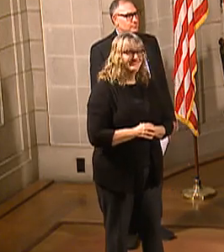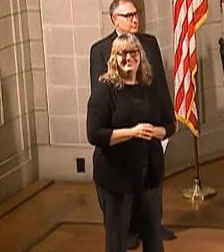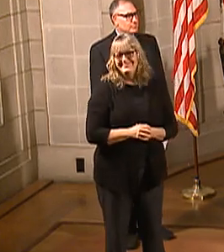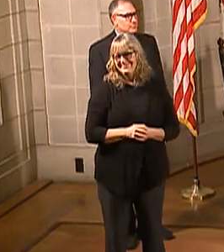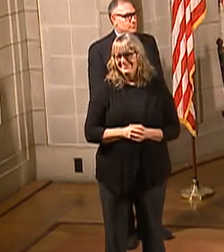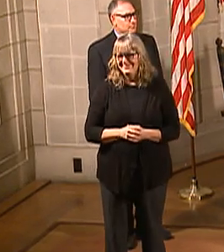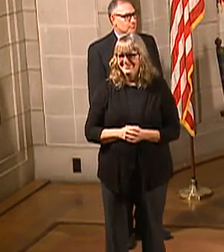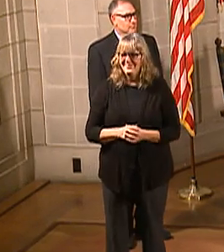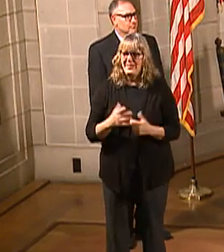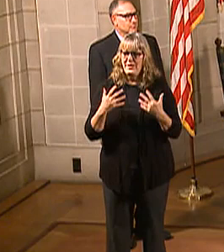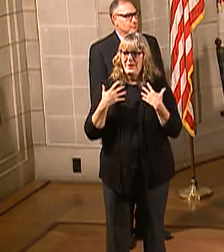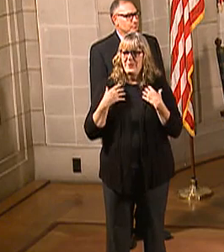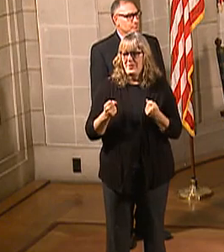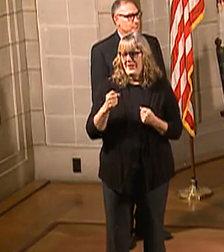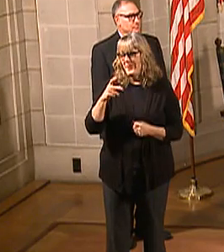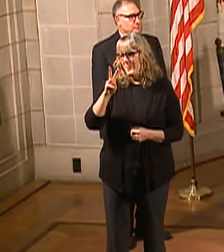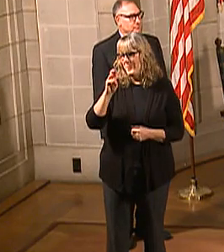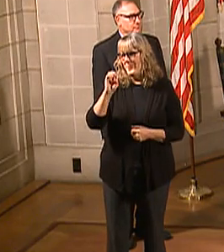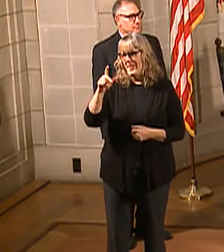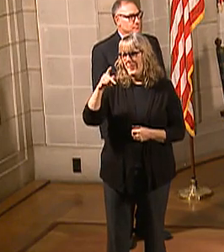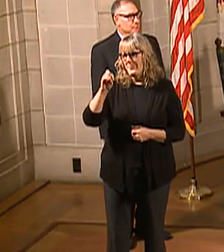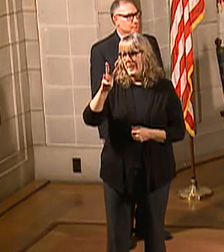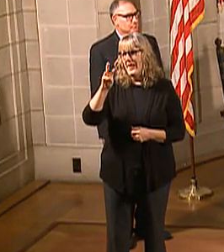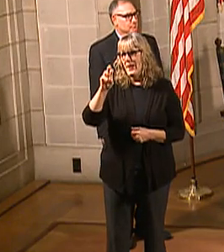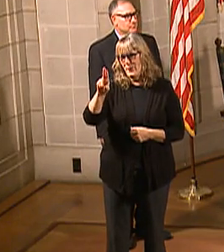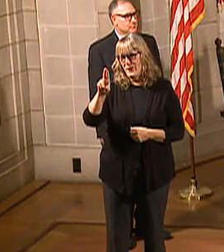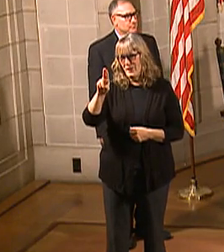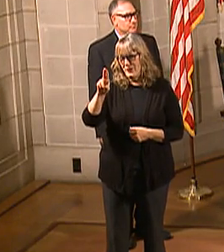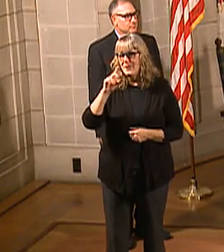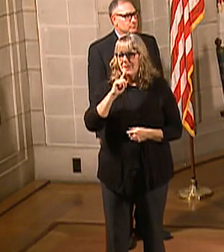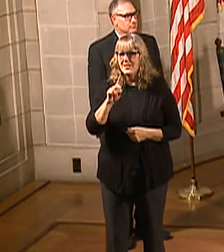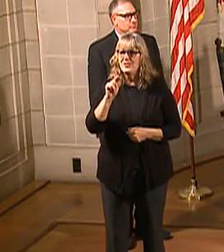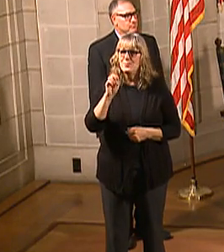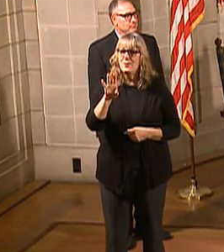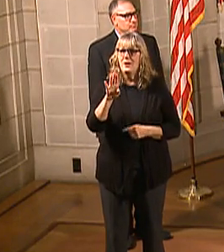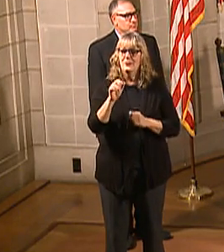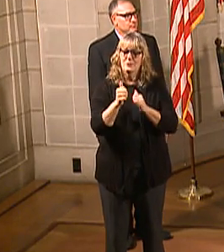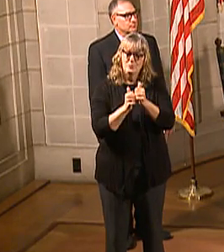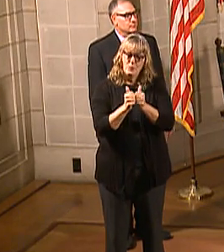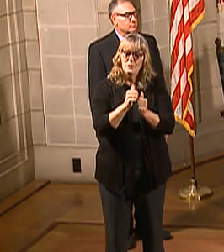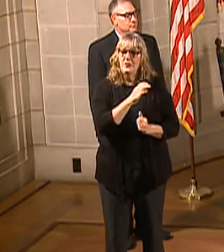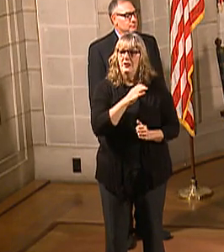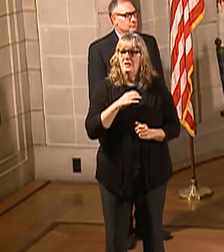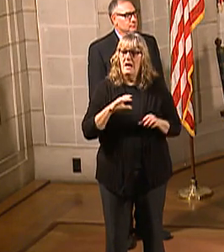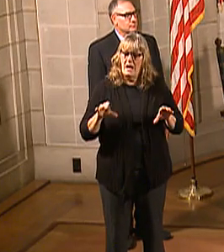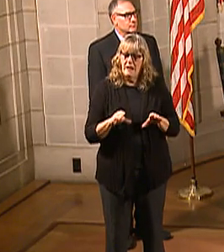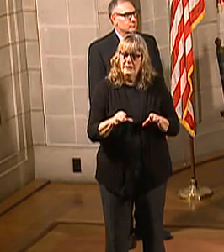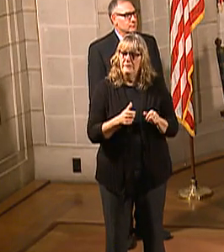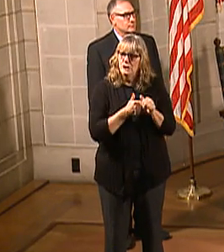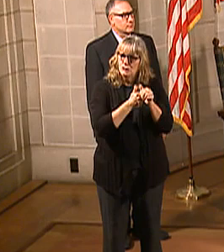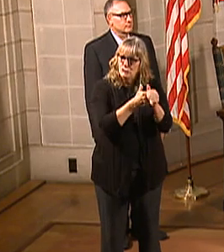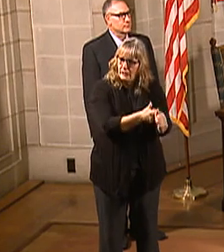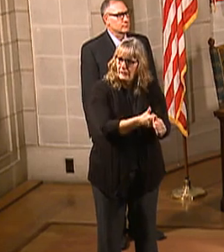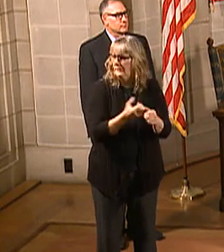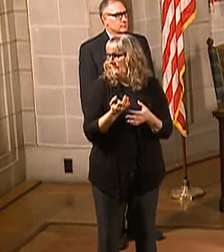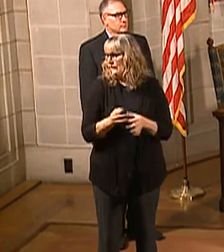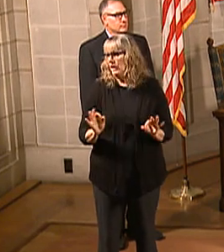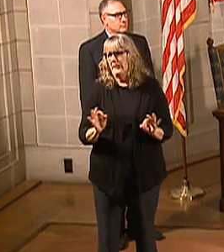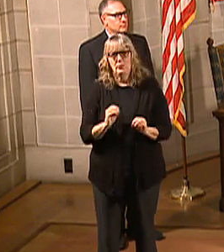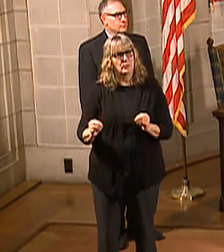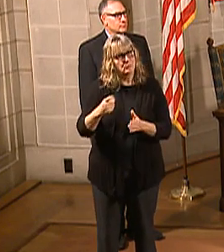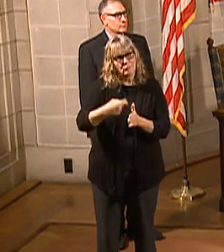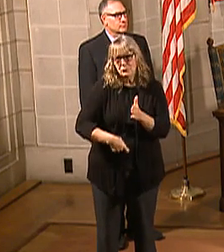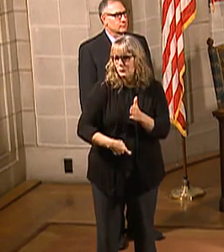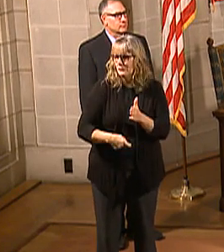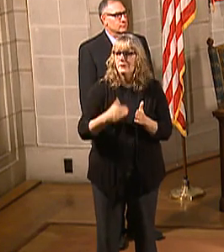this. The Well Power Movement is the Nebraska Sports Council's activity tracking program. It's free of charge, thanks